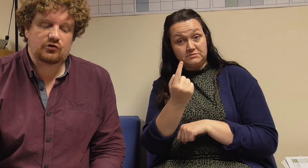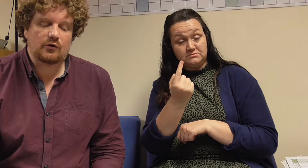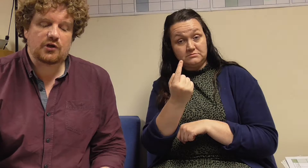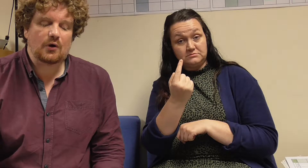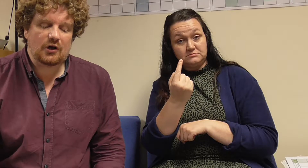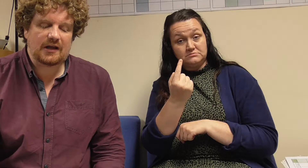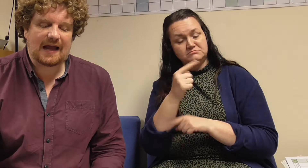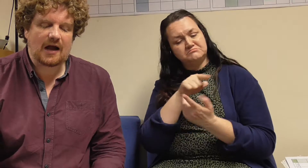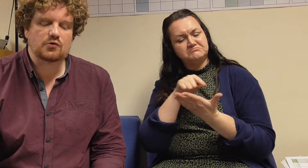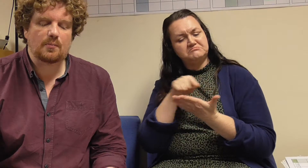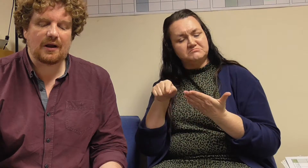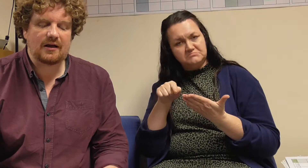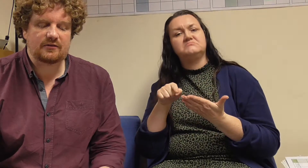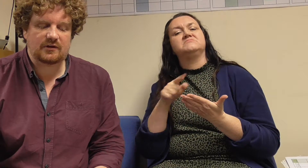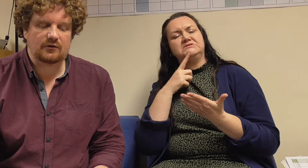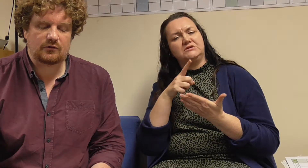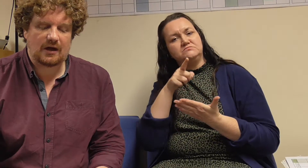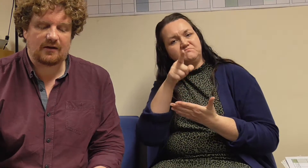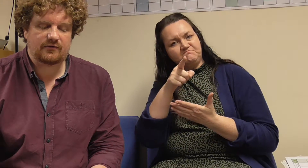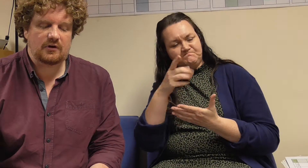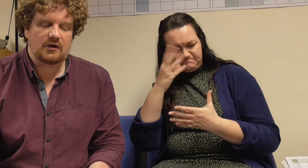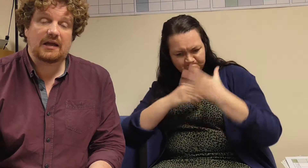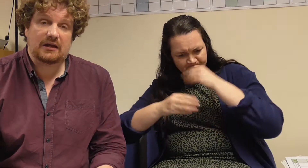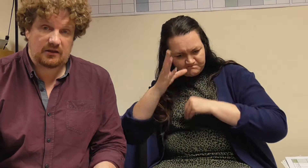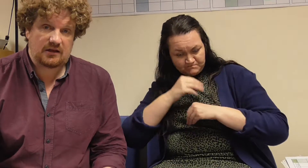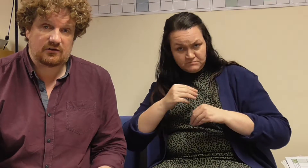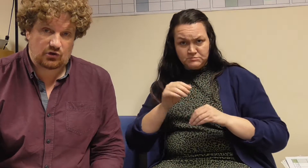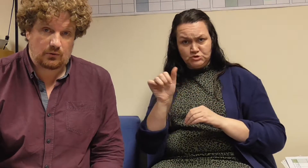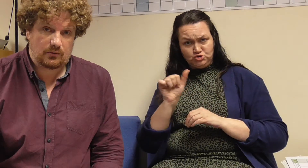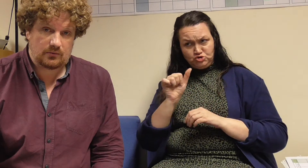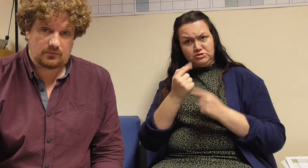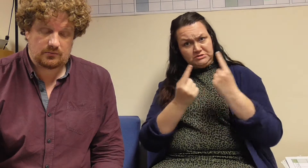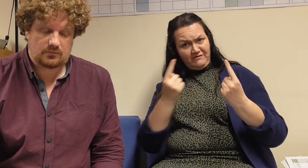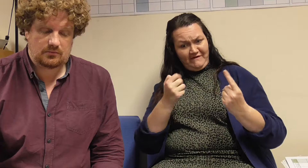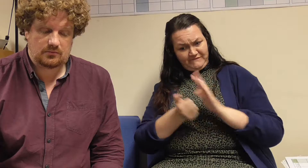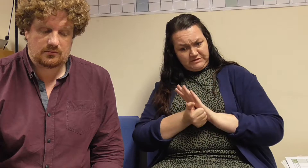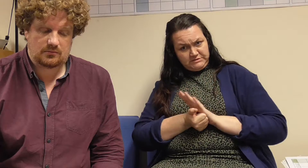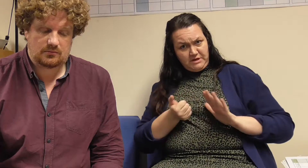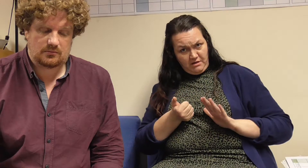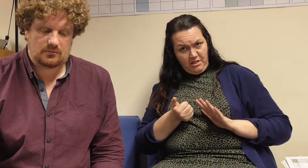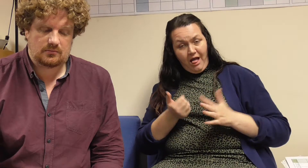asks you to show that you are learning how to apply the skills you have in a theatre show.